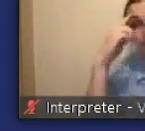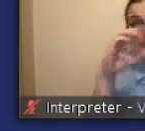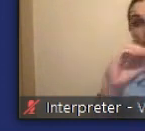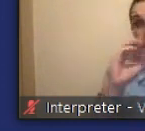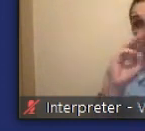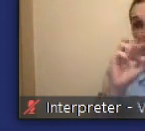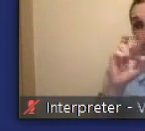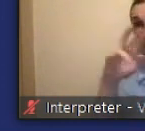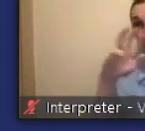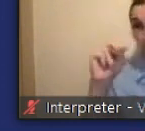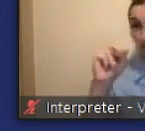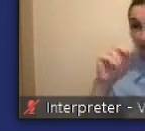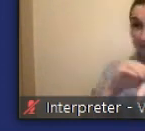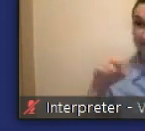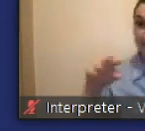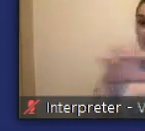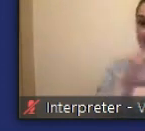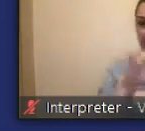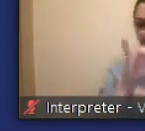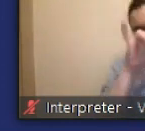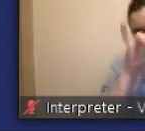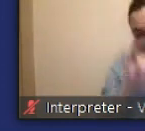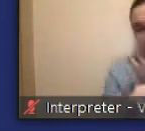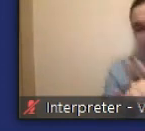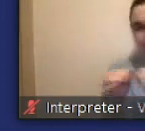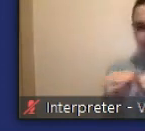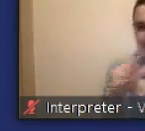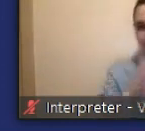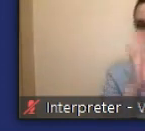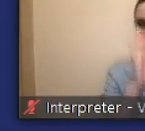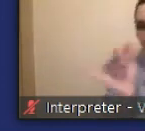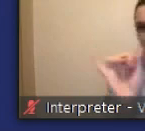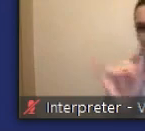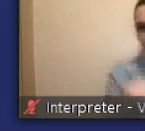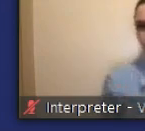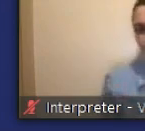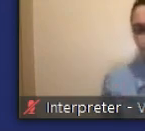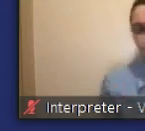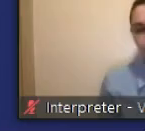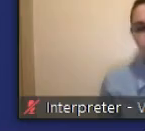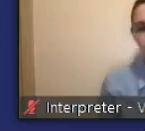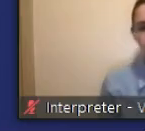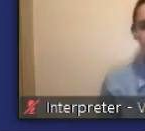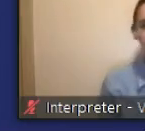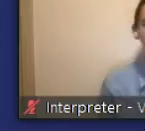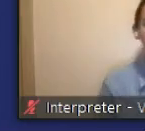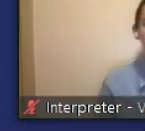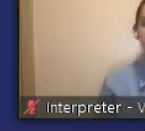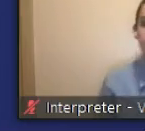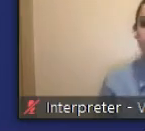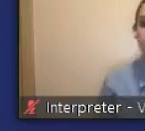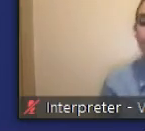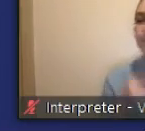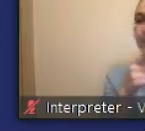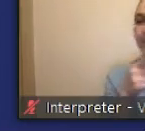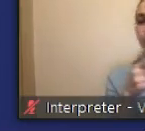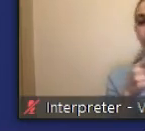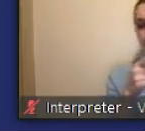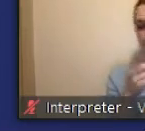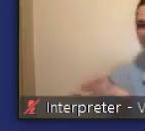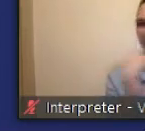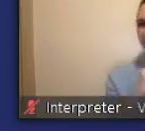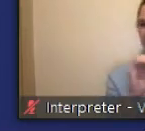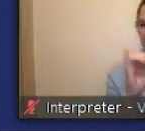trends and Colorado trends over the next couple of weeks. Next slide, please. So this is very similar data, but showing